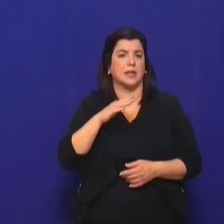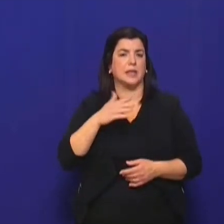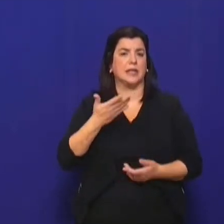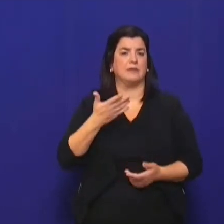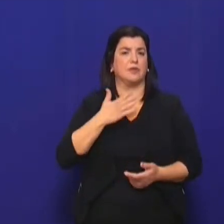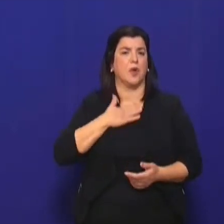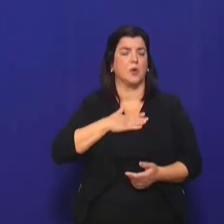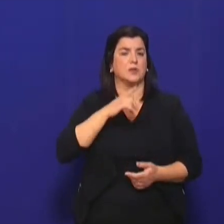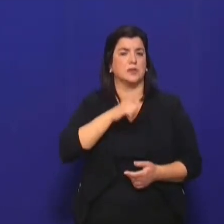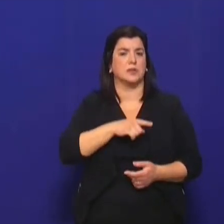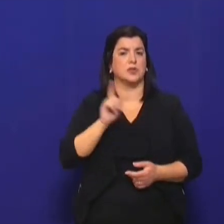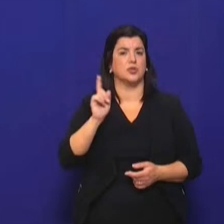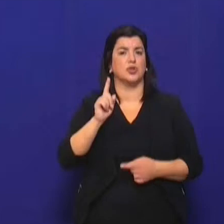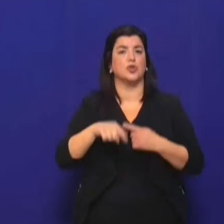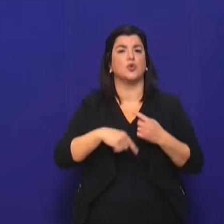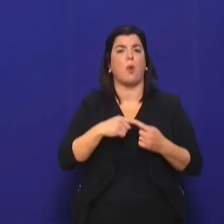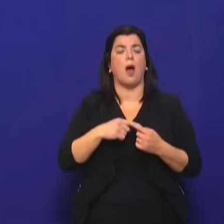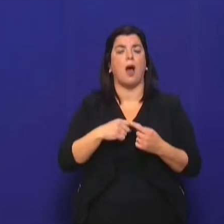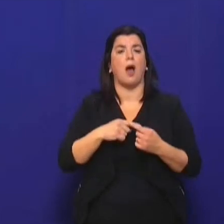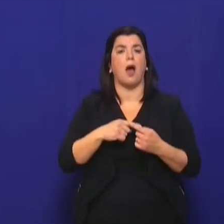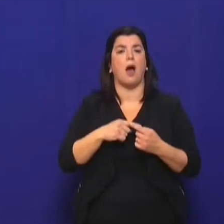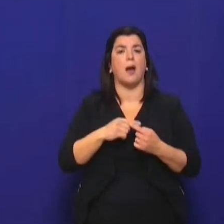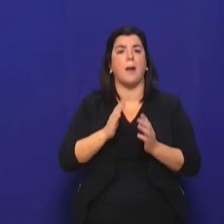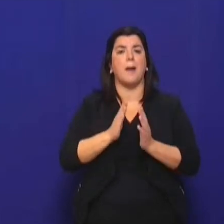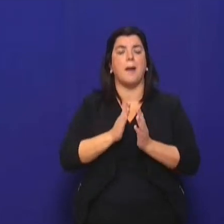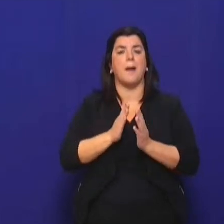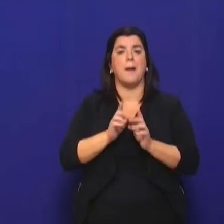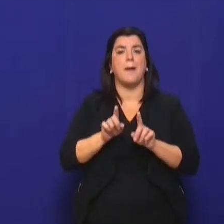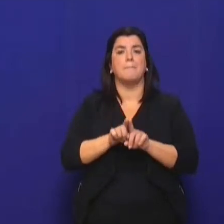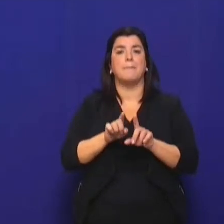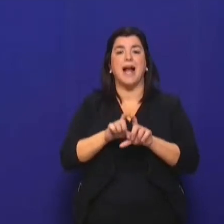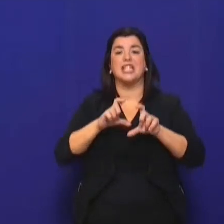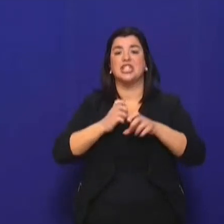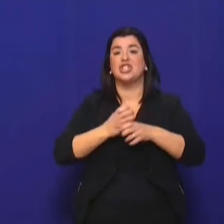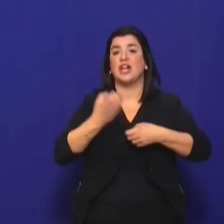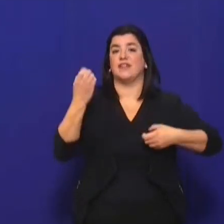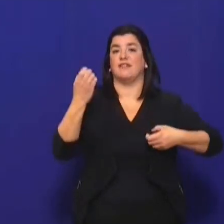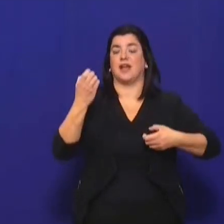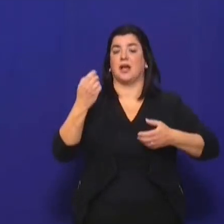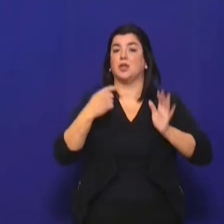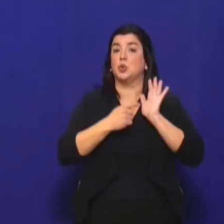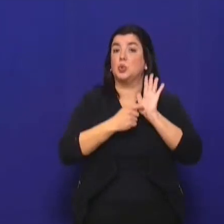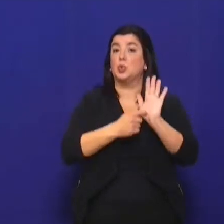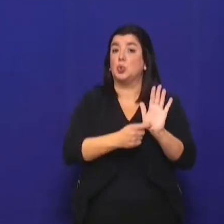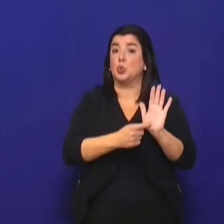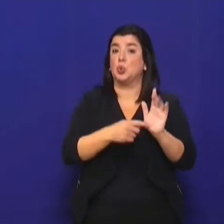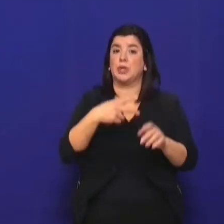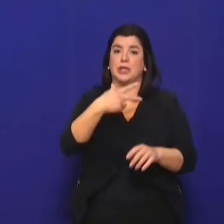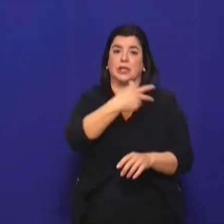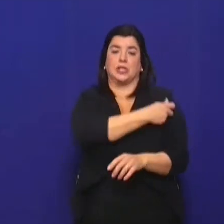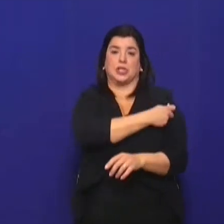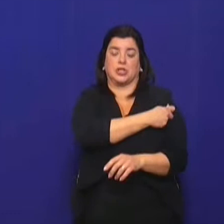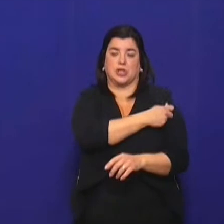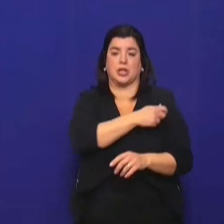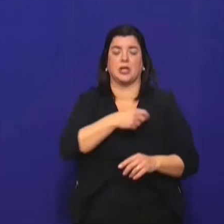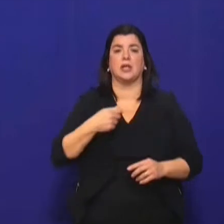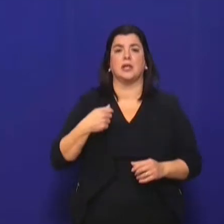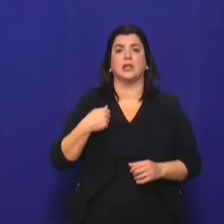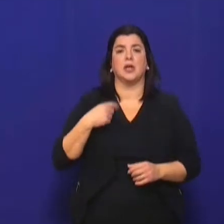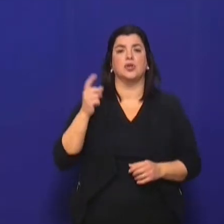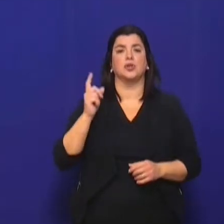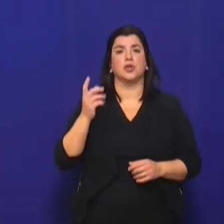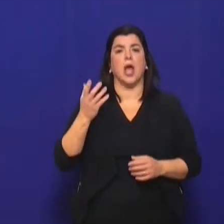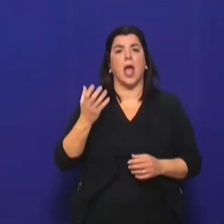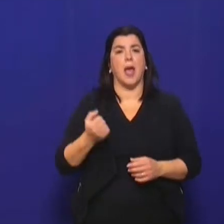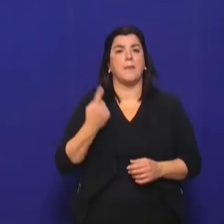COVID-19 vaccine passports? We know that Health Minister Chris Fern and MEP Roberta Metsola have both endorsed the proposal,